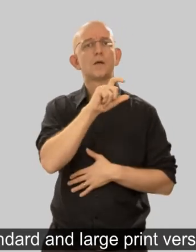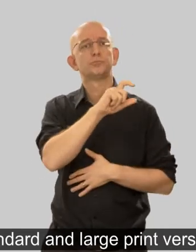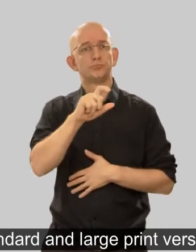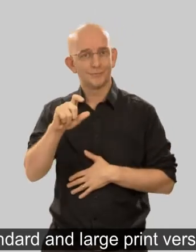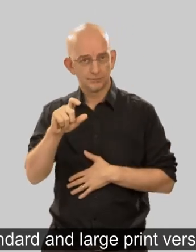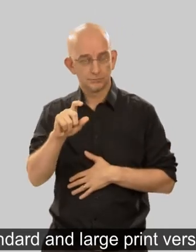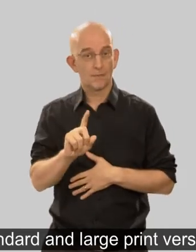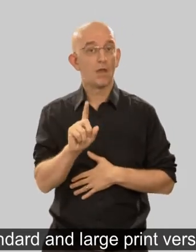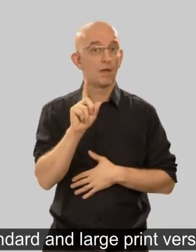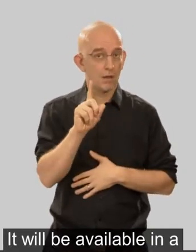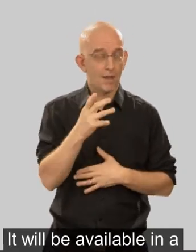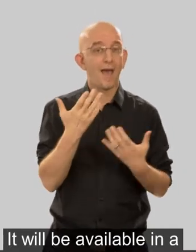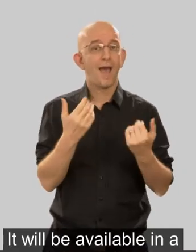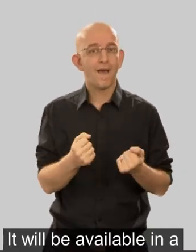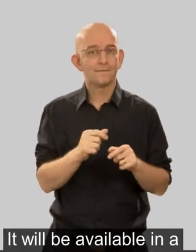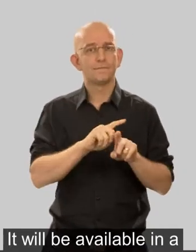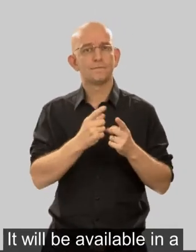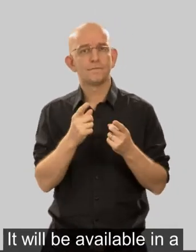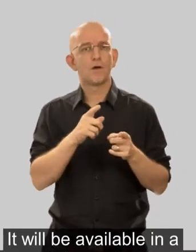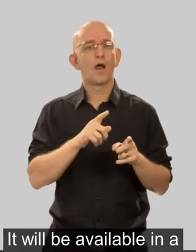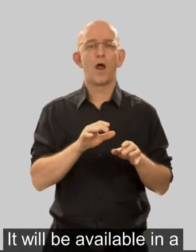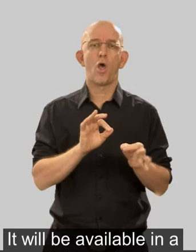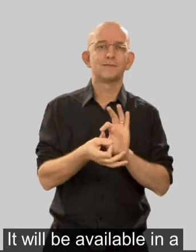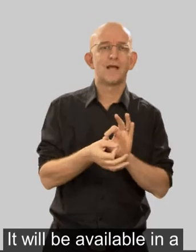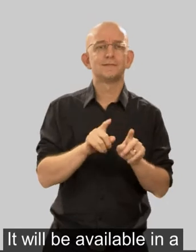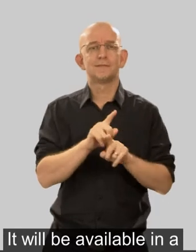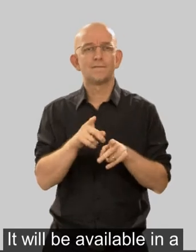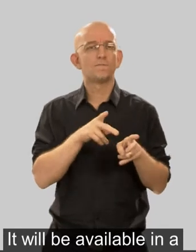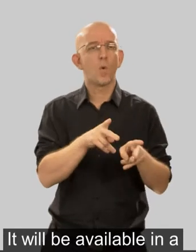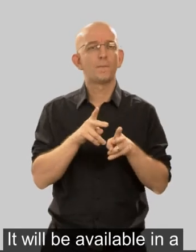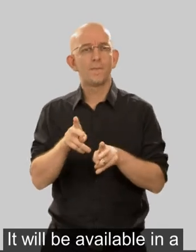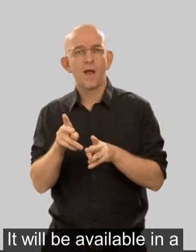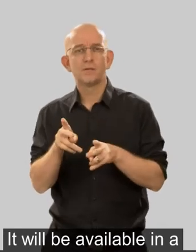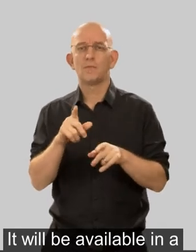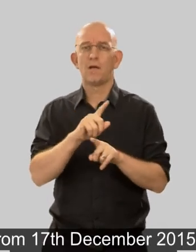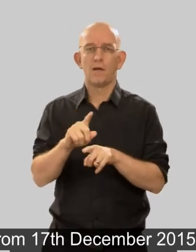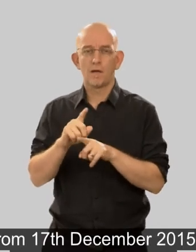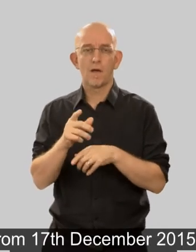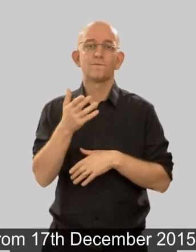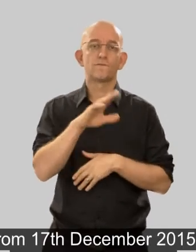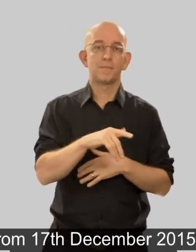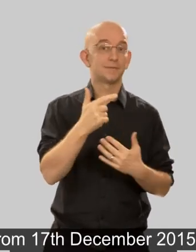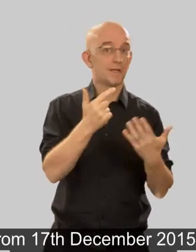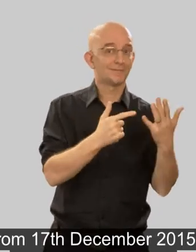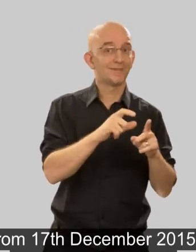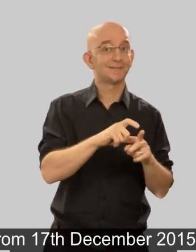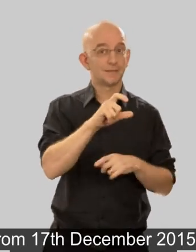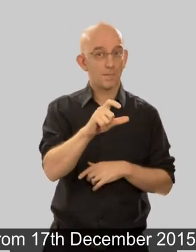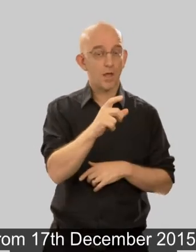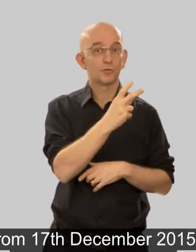in standard and large print versions. It will be available in a range of alternative formats from the 17th